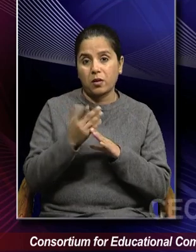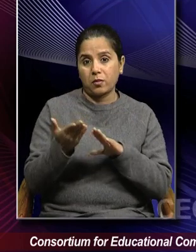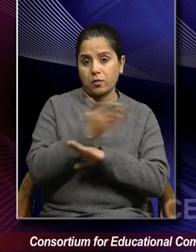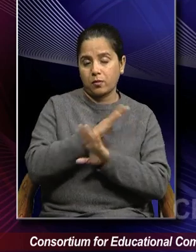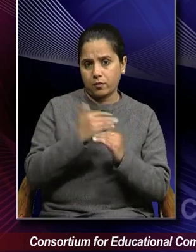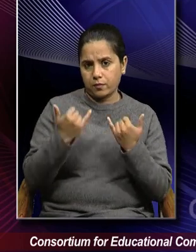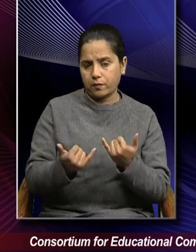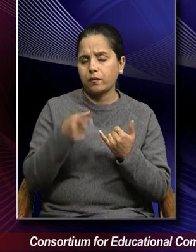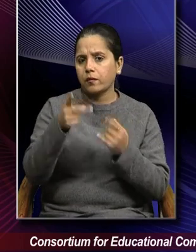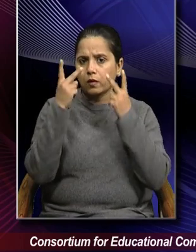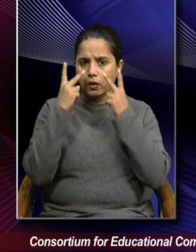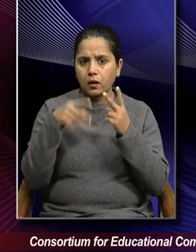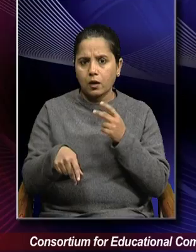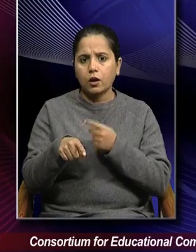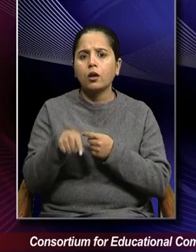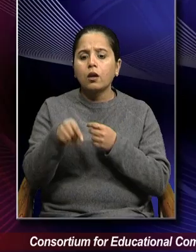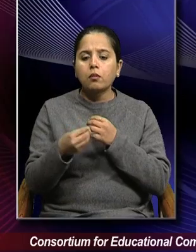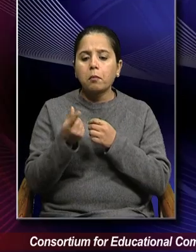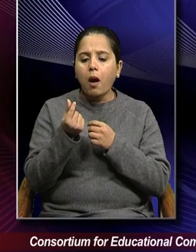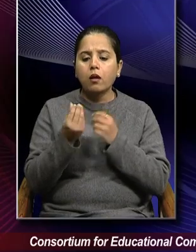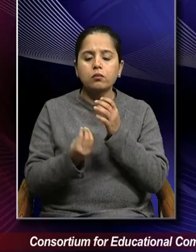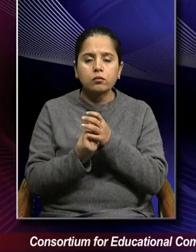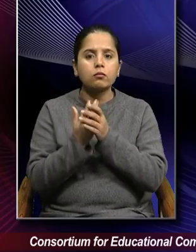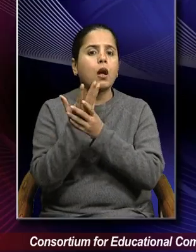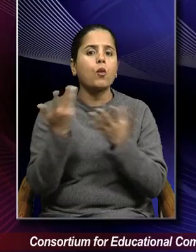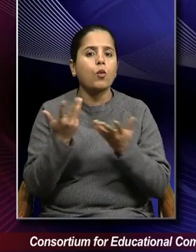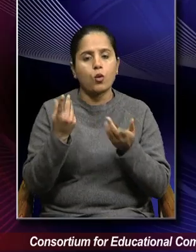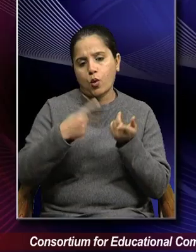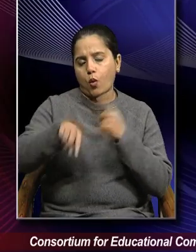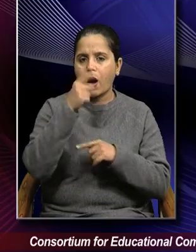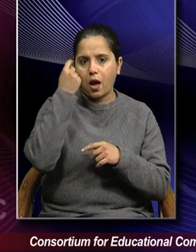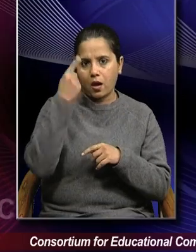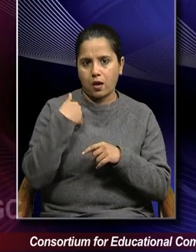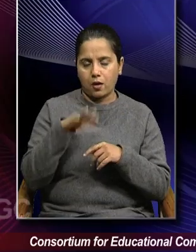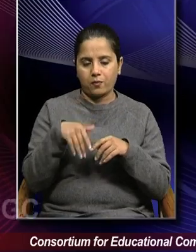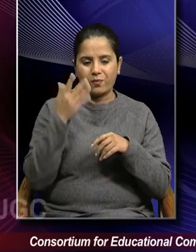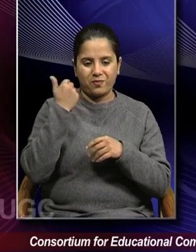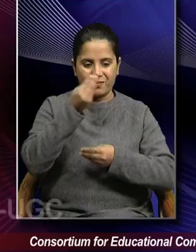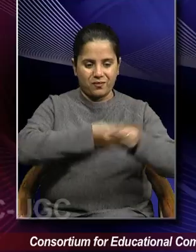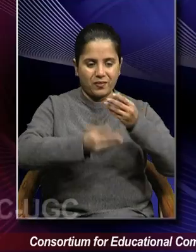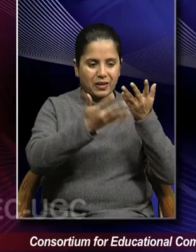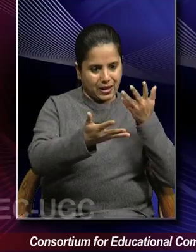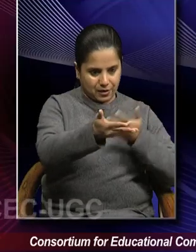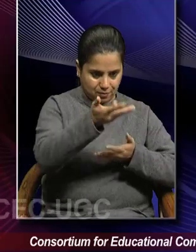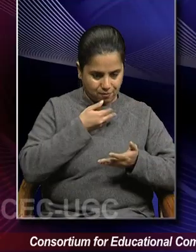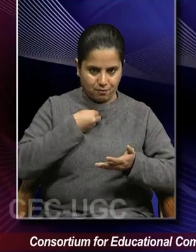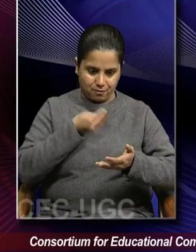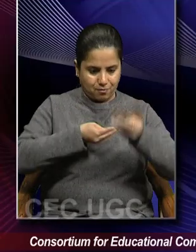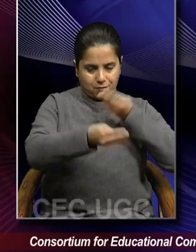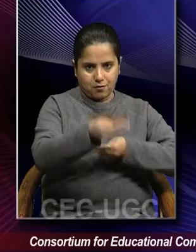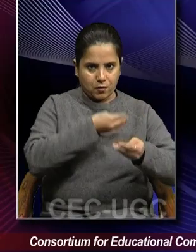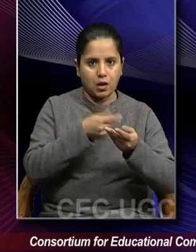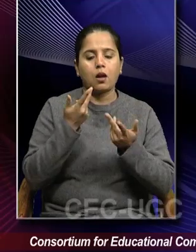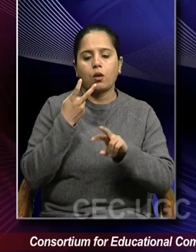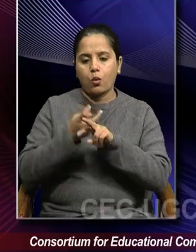let us have a look at evolution of money. We all understand that we started from barter system, then to metallic money,